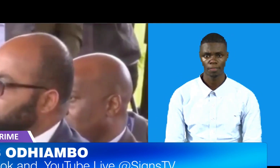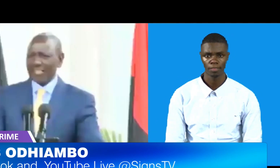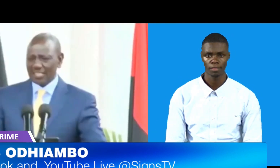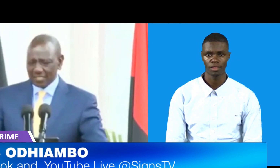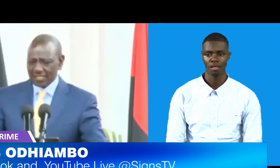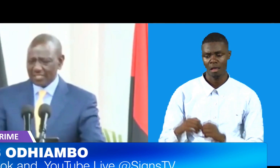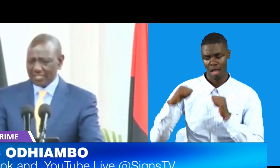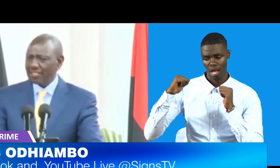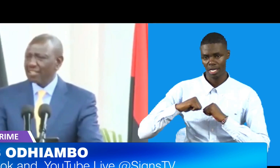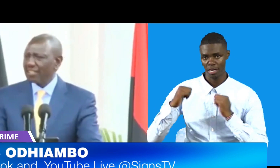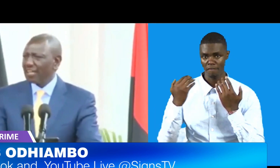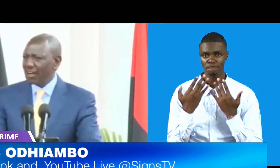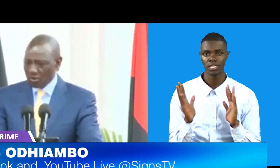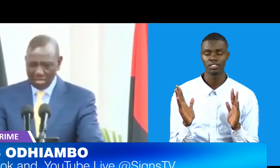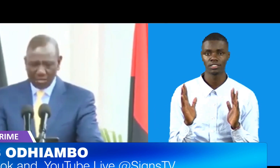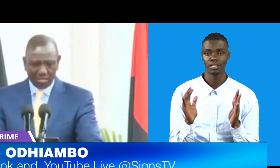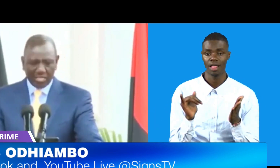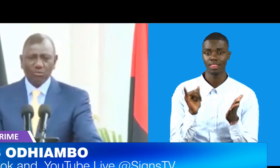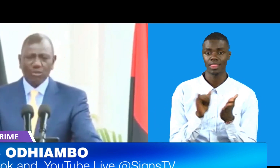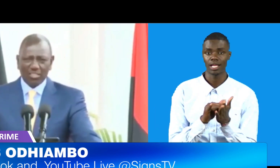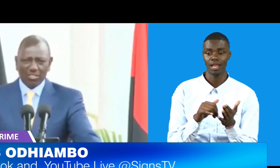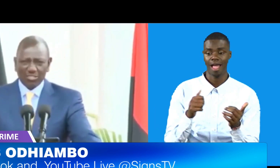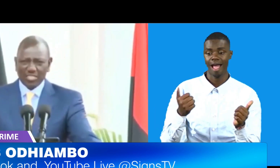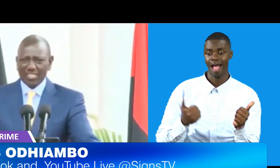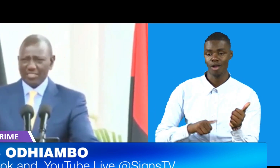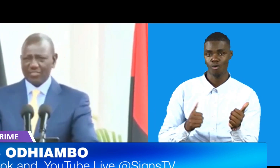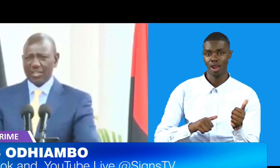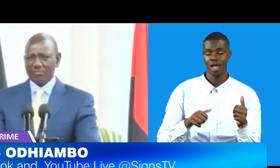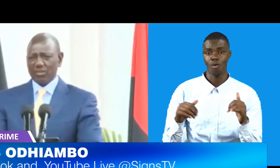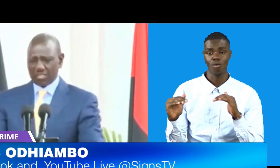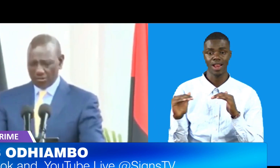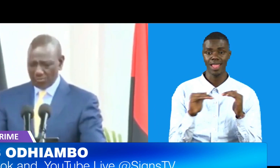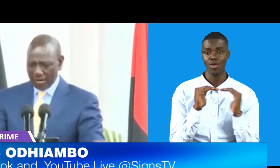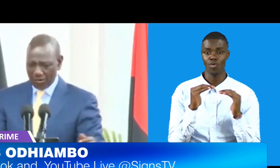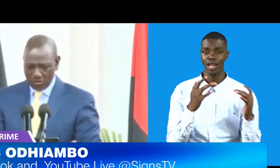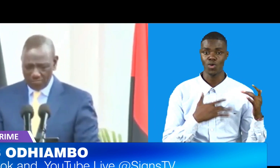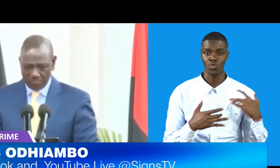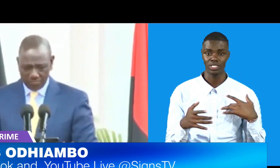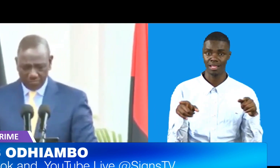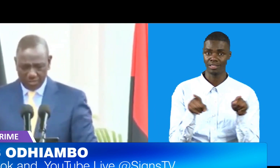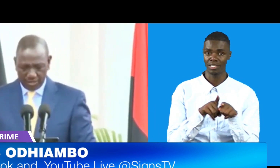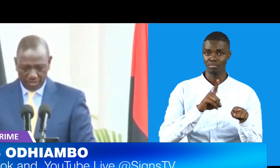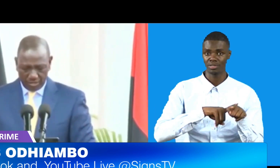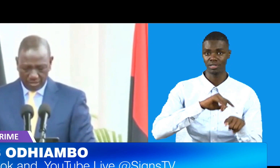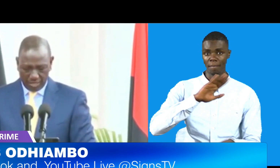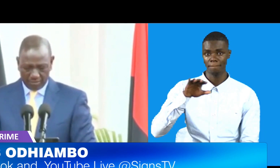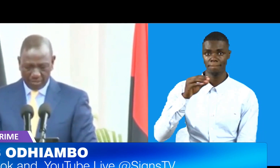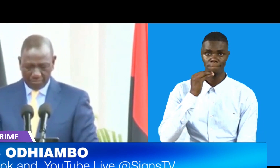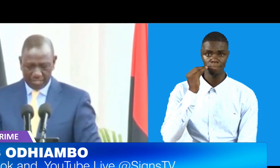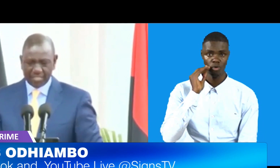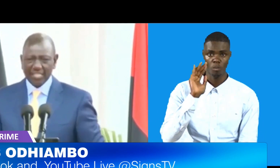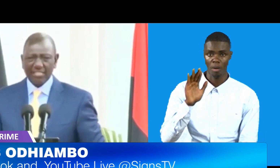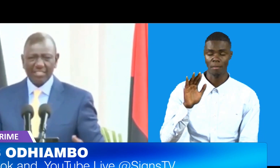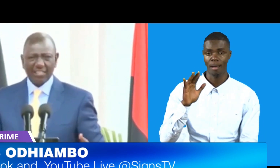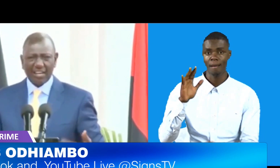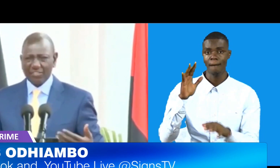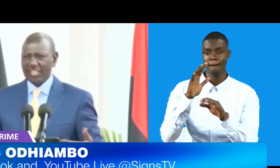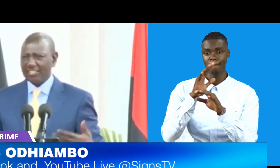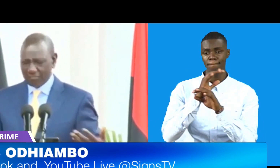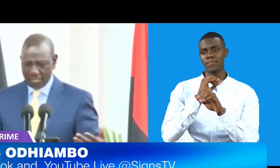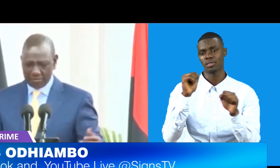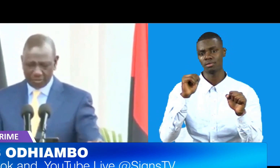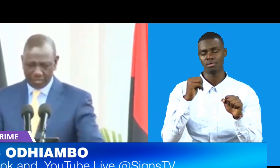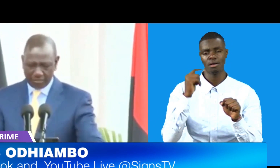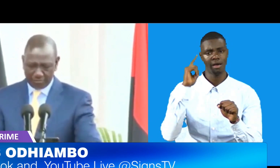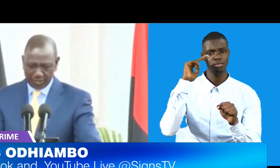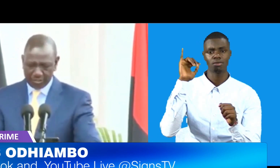has agreed that Angola will equally consider the same when they go back home. And Mr. President, I think it's a